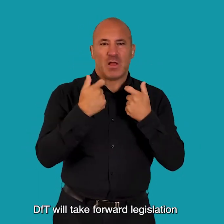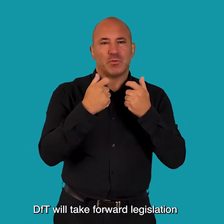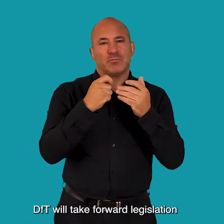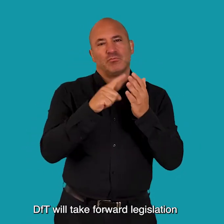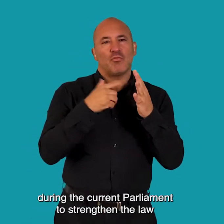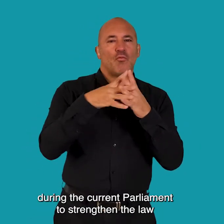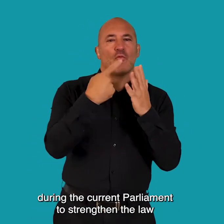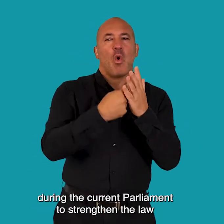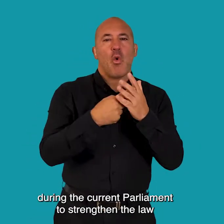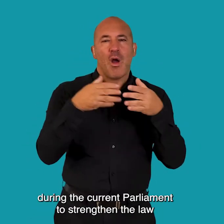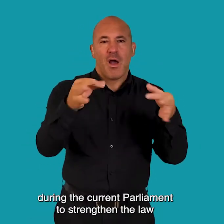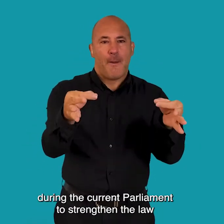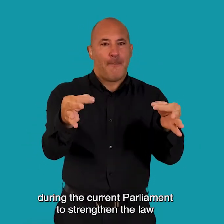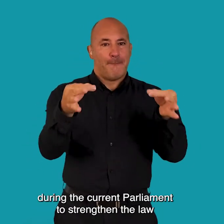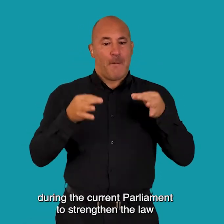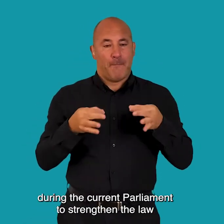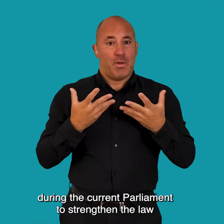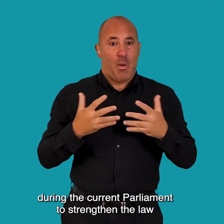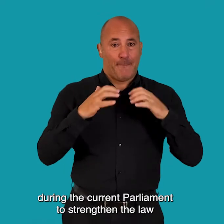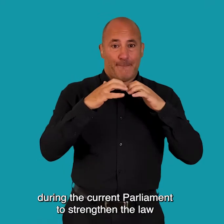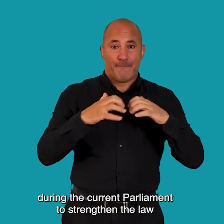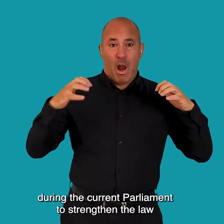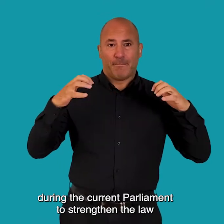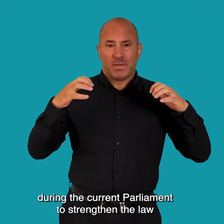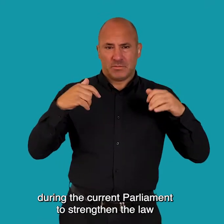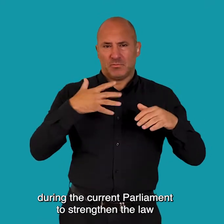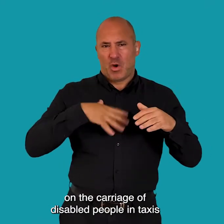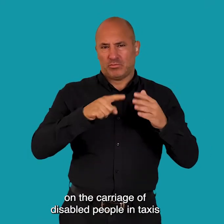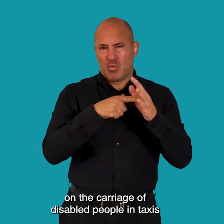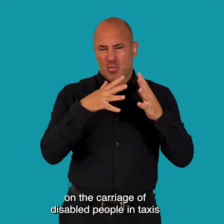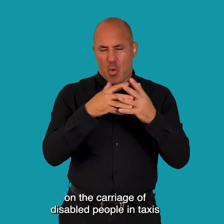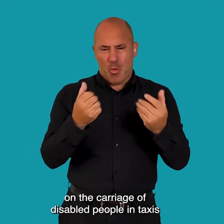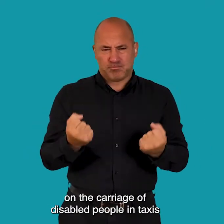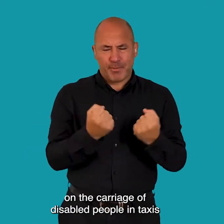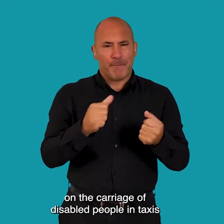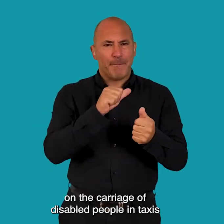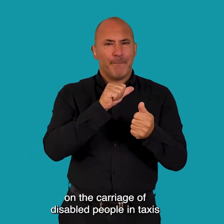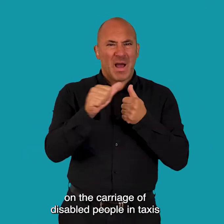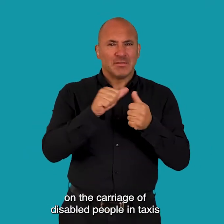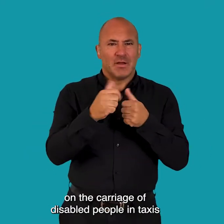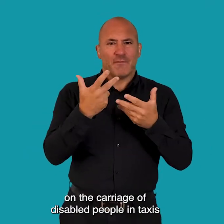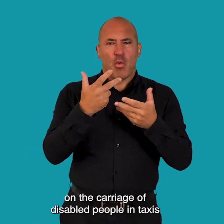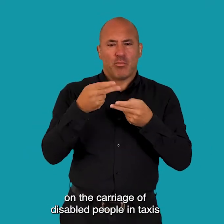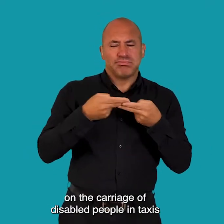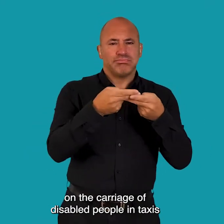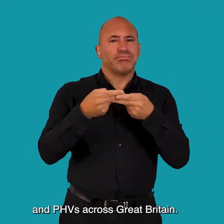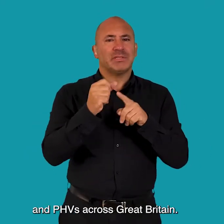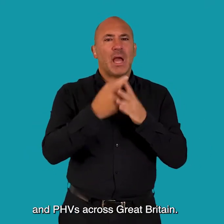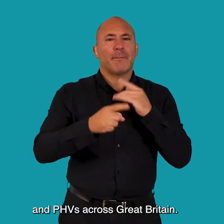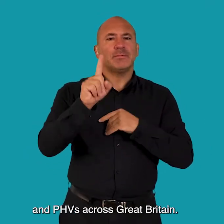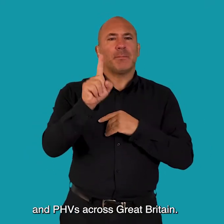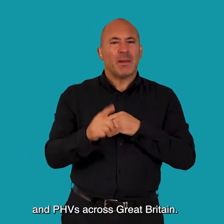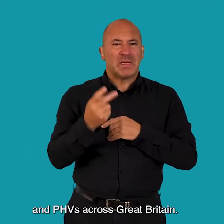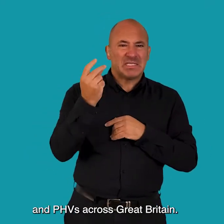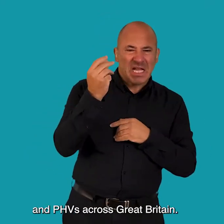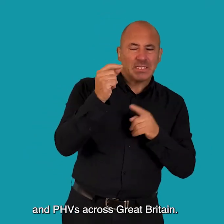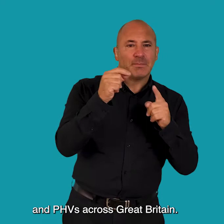legislation during the current Parliament to strengthen the law on the carriage of disabled people in taxis and PHVs across Great